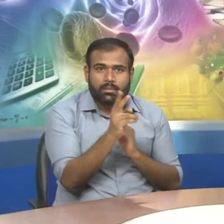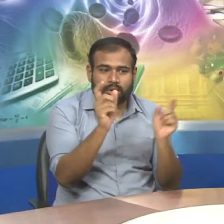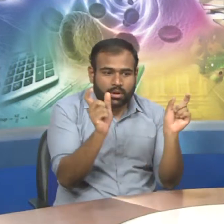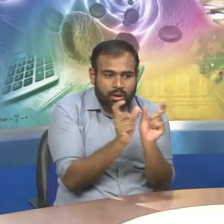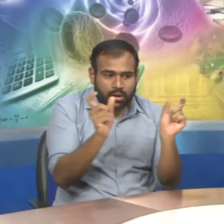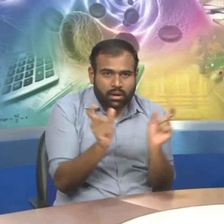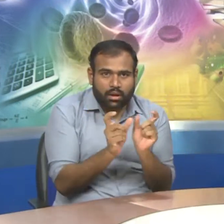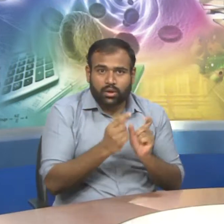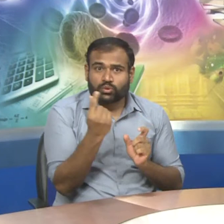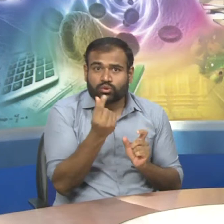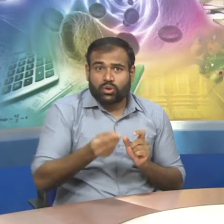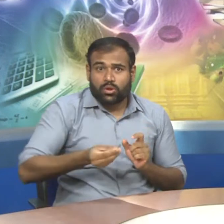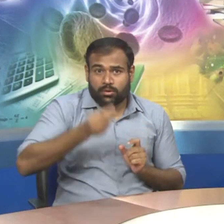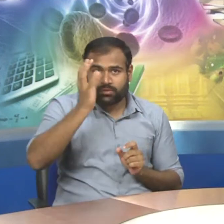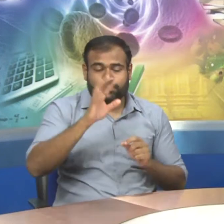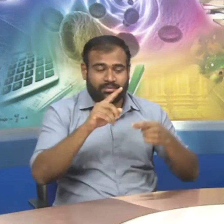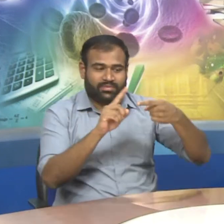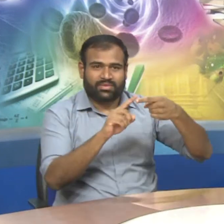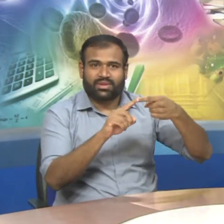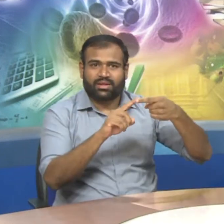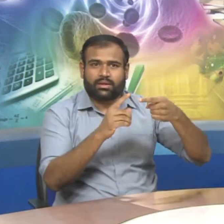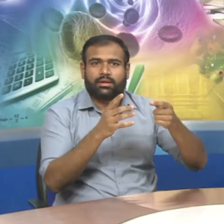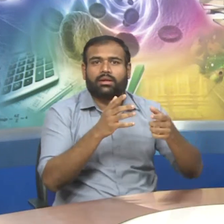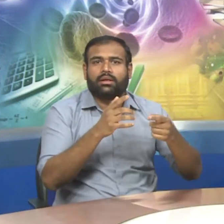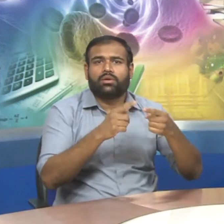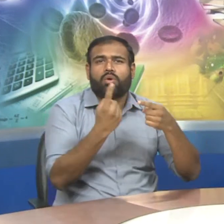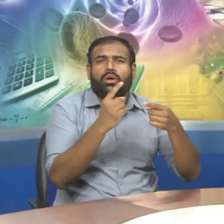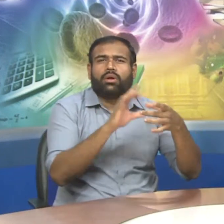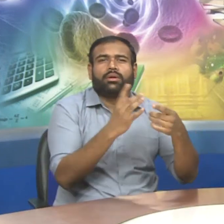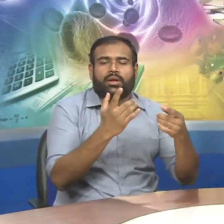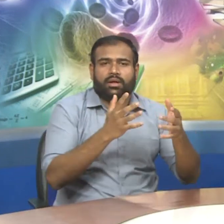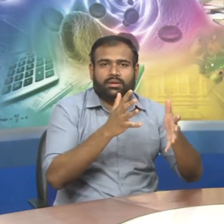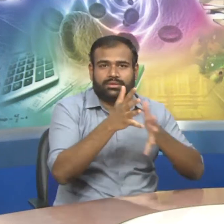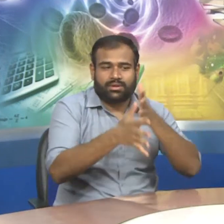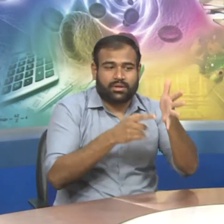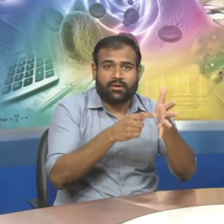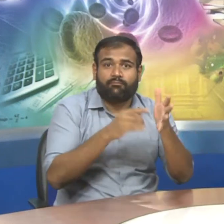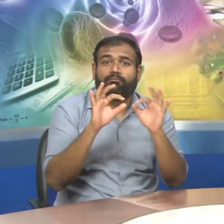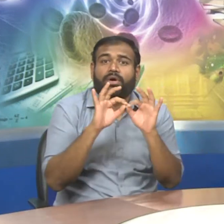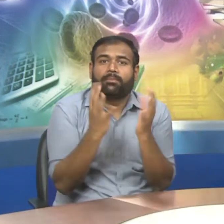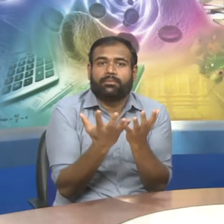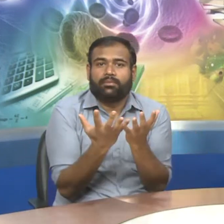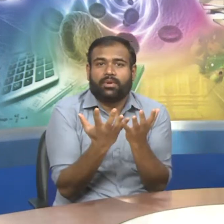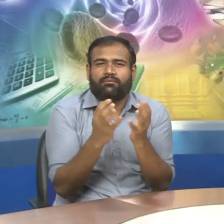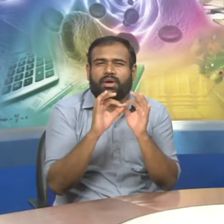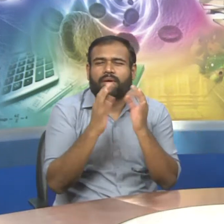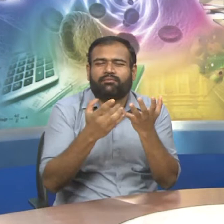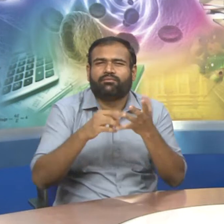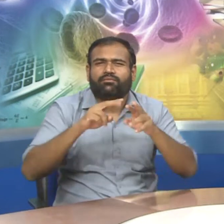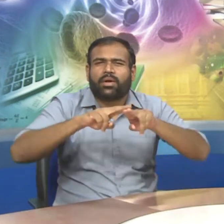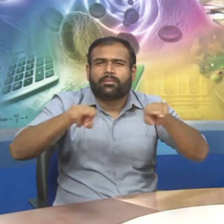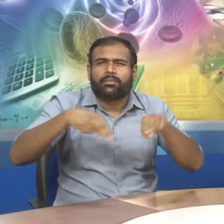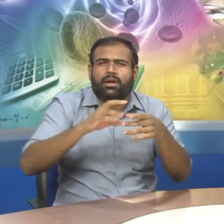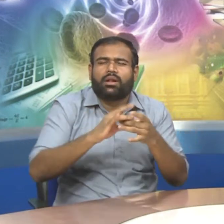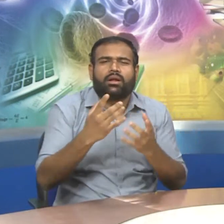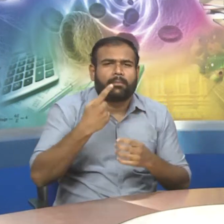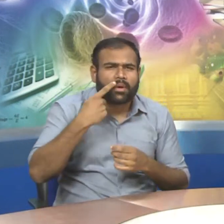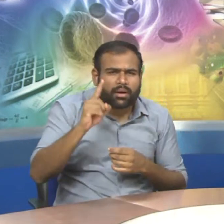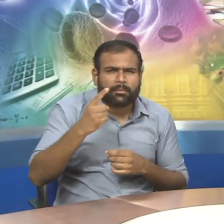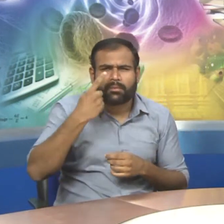points in the screen. We will look at all these 3 with example of ISL